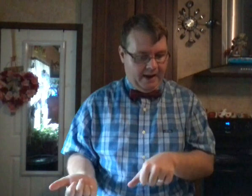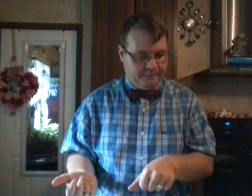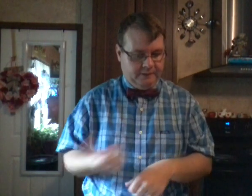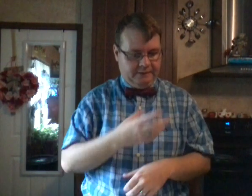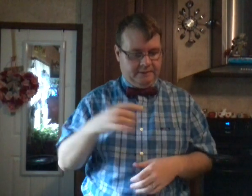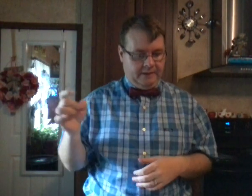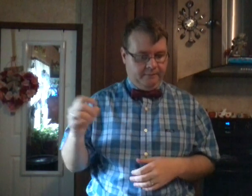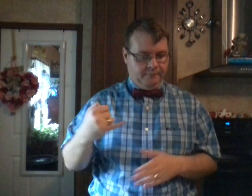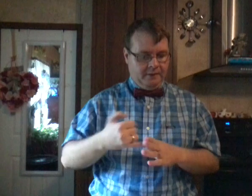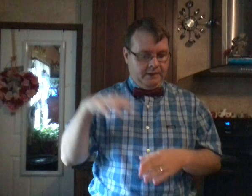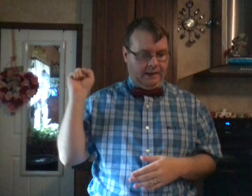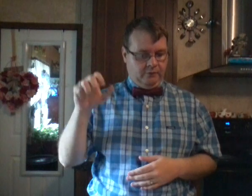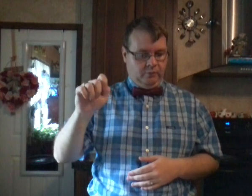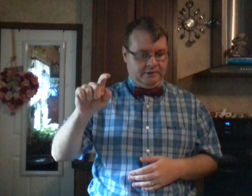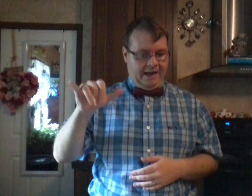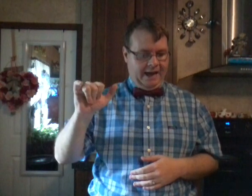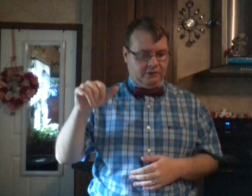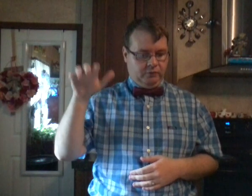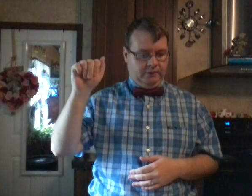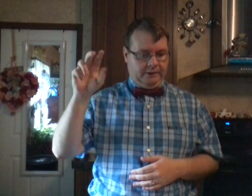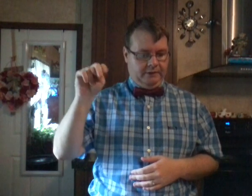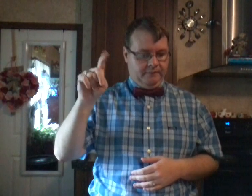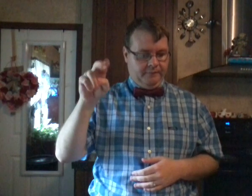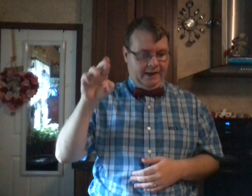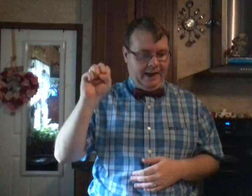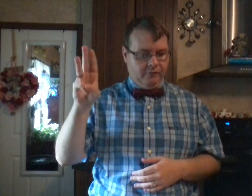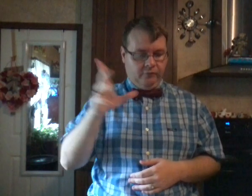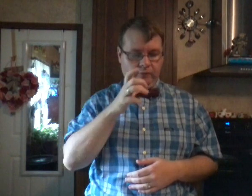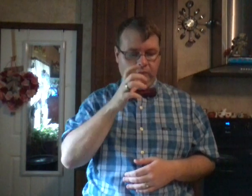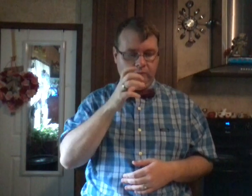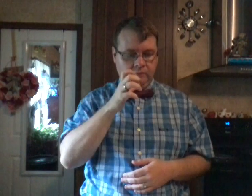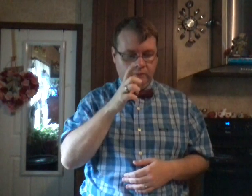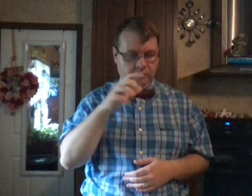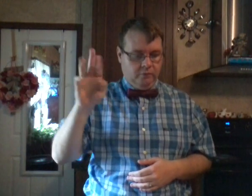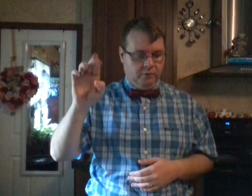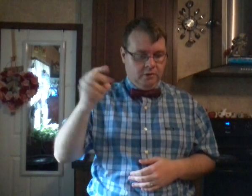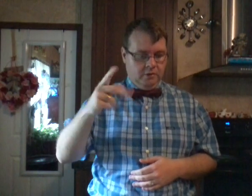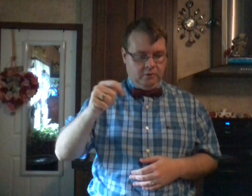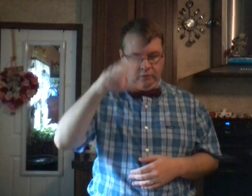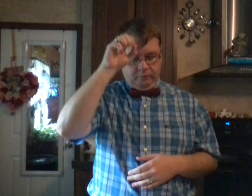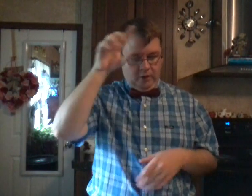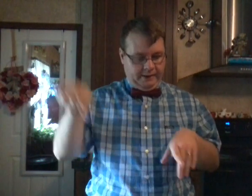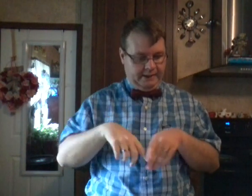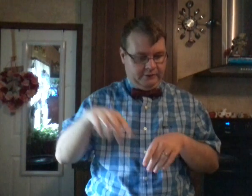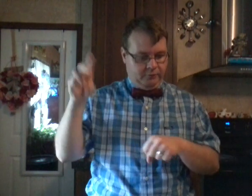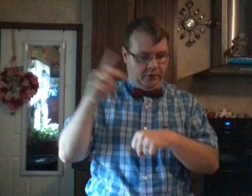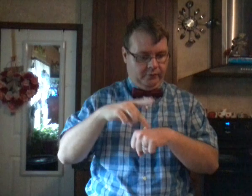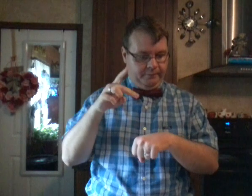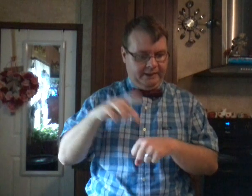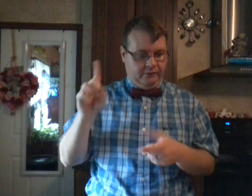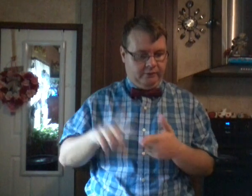Baptist, and it was actually Andrew who, who brought his brother Peter